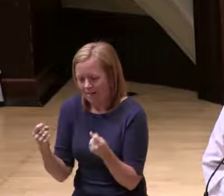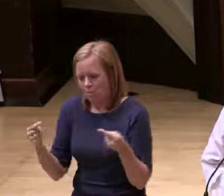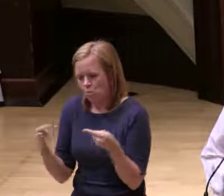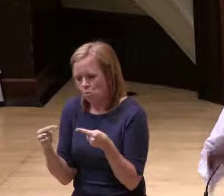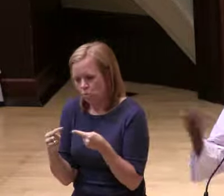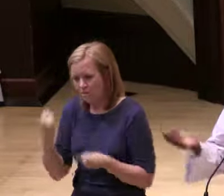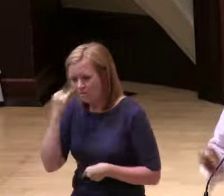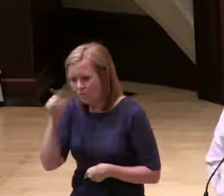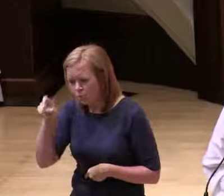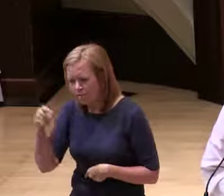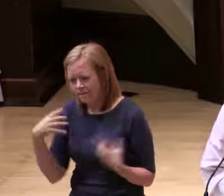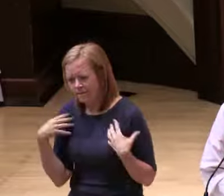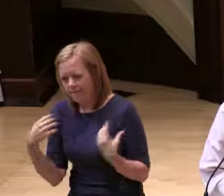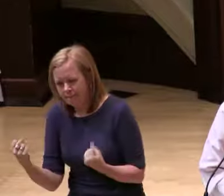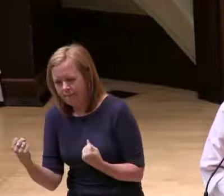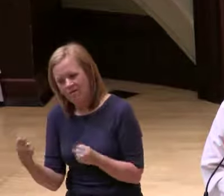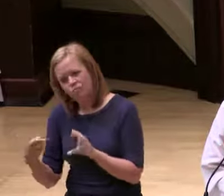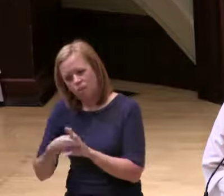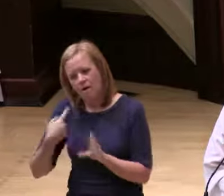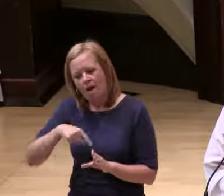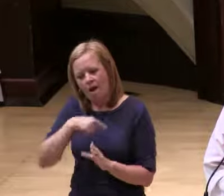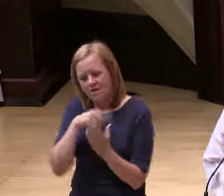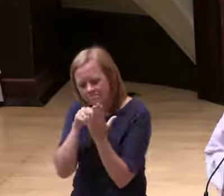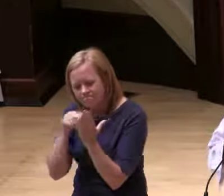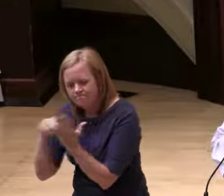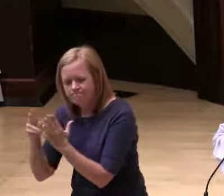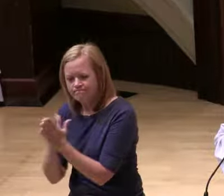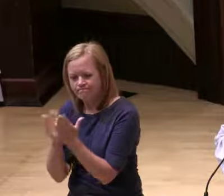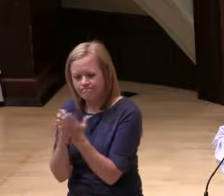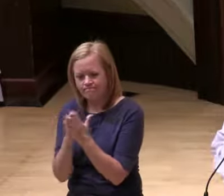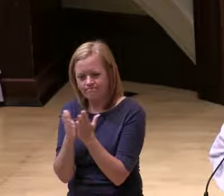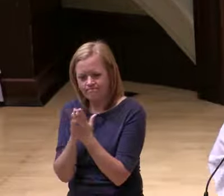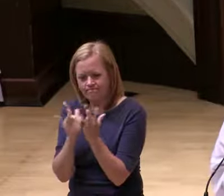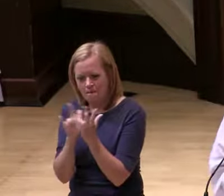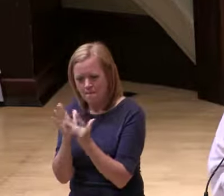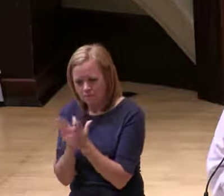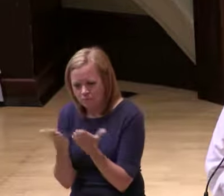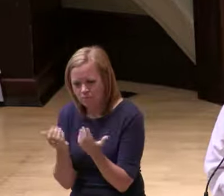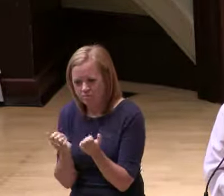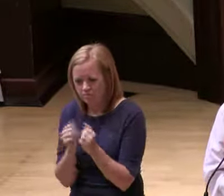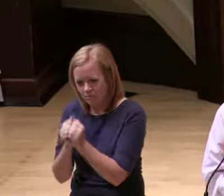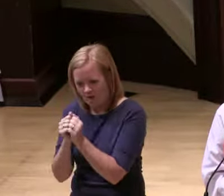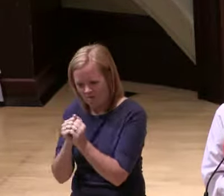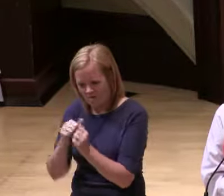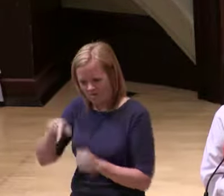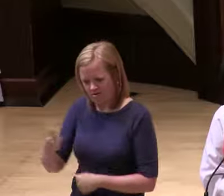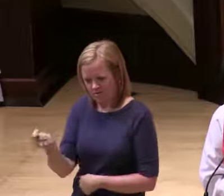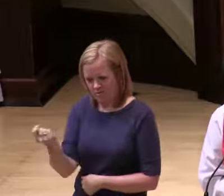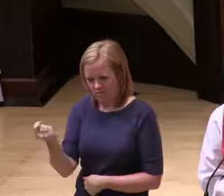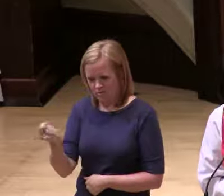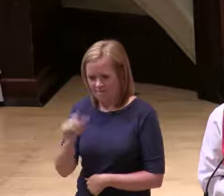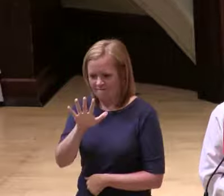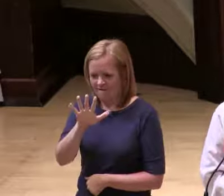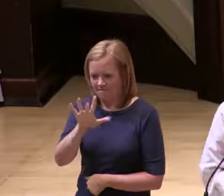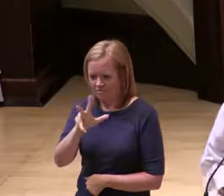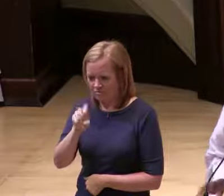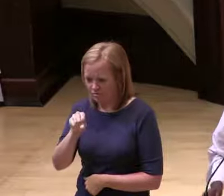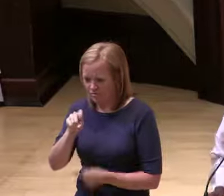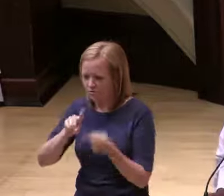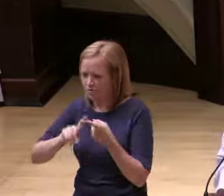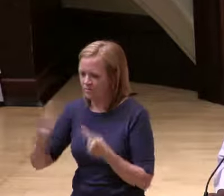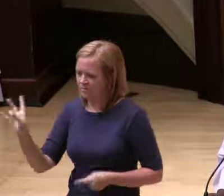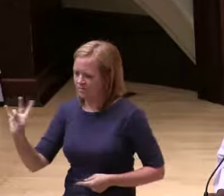healing, join us as we walk through the scriptures together towards more healing for our lives. And that's this coming Tuesday from 5:30